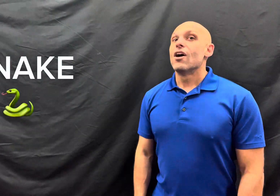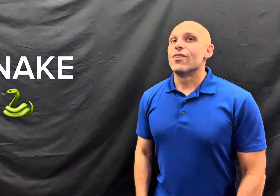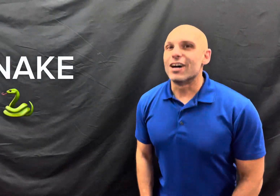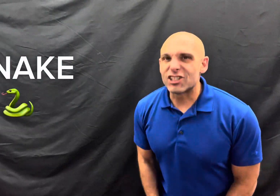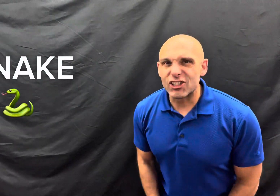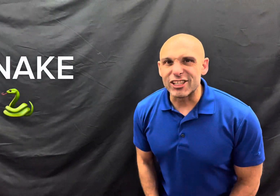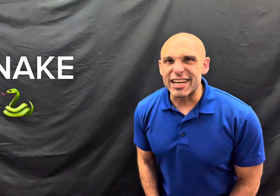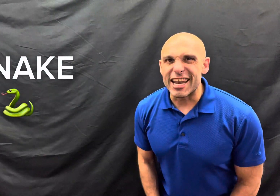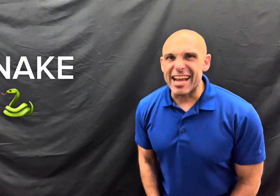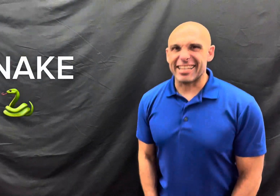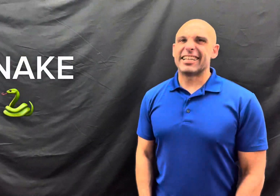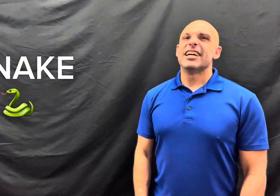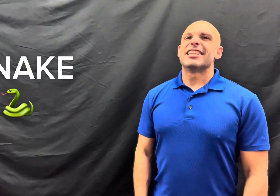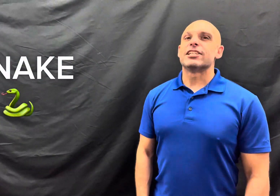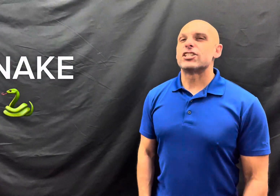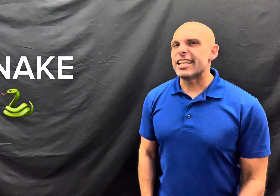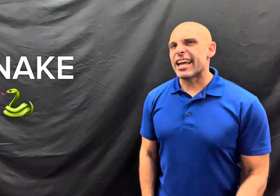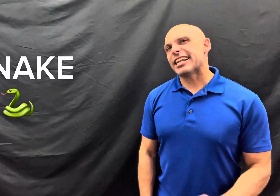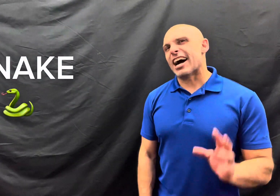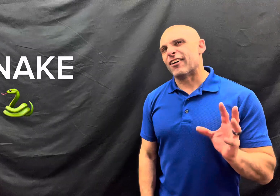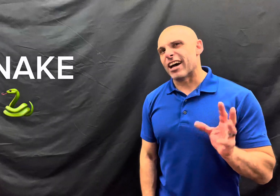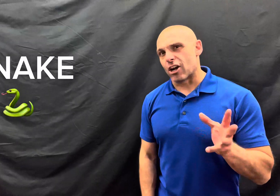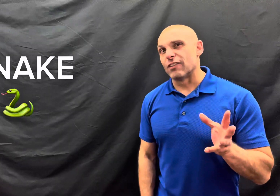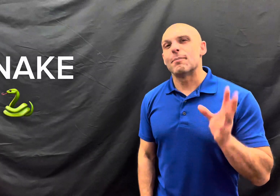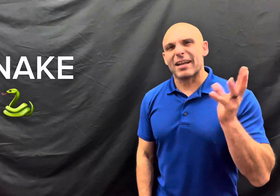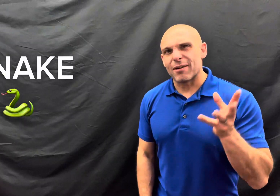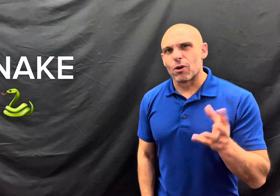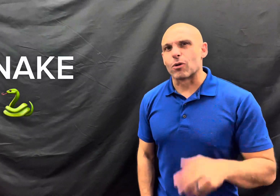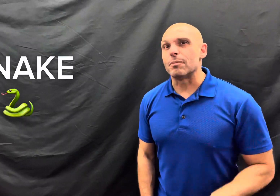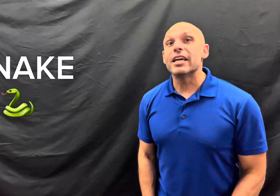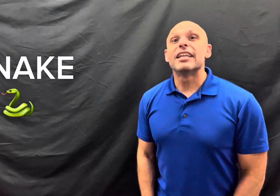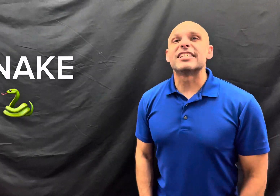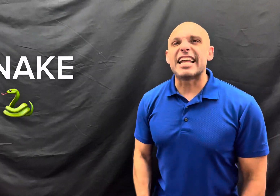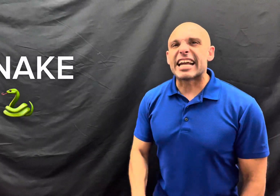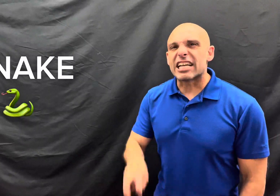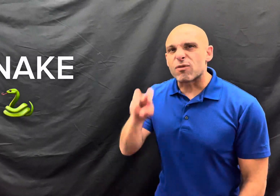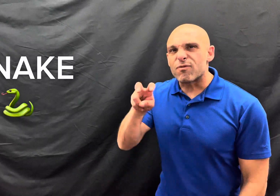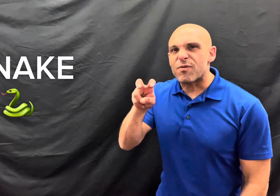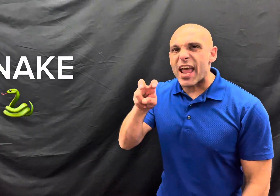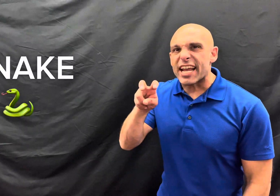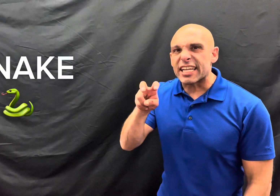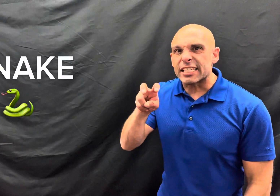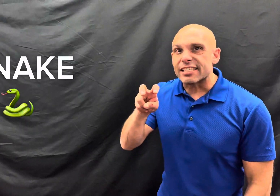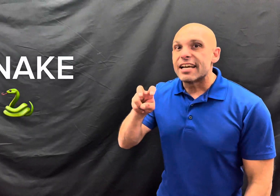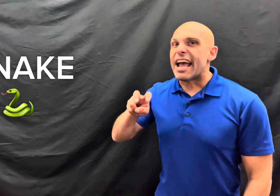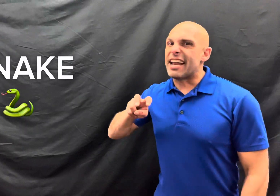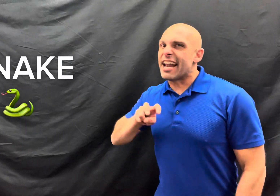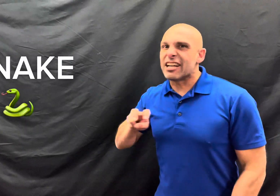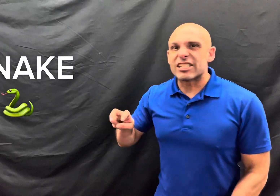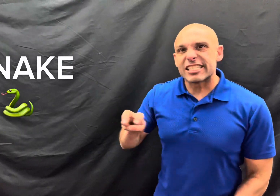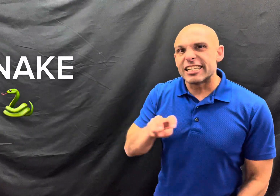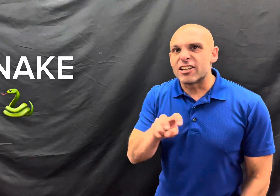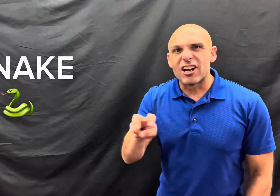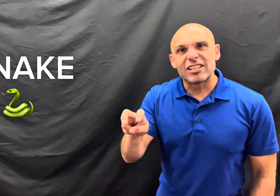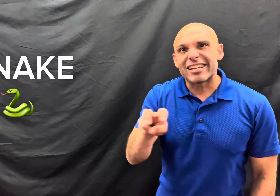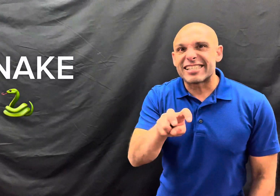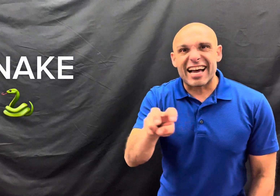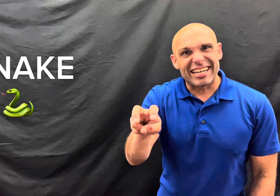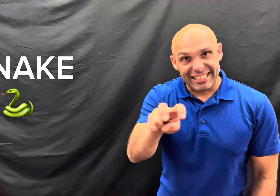The snake. The snake, now, not all of them, but work with me. The snake has fangs, and then it slithers side to